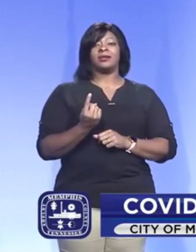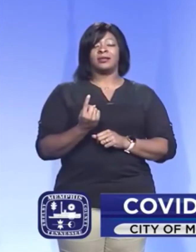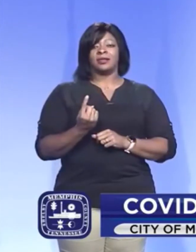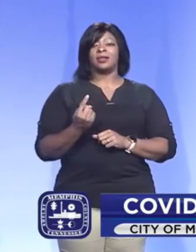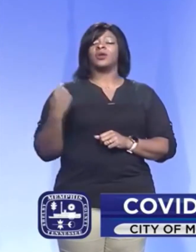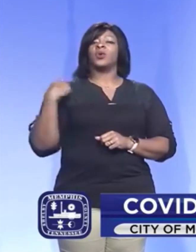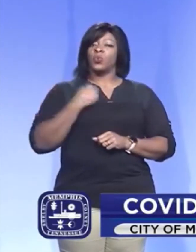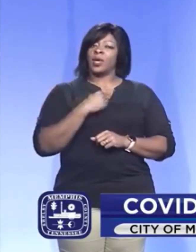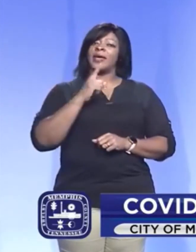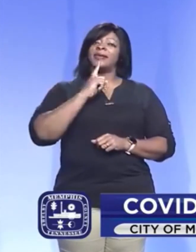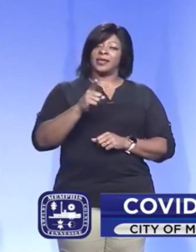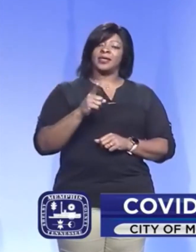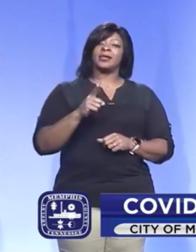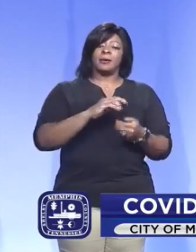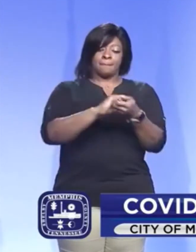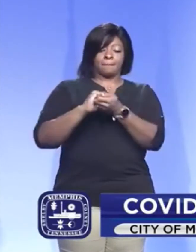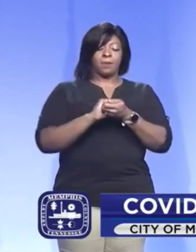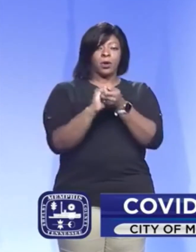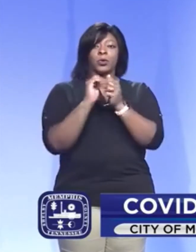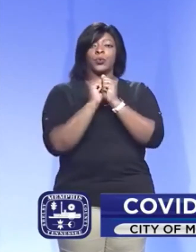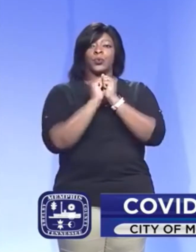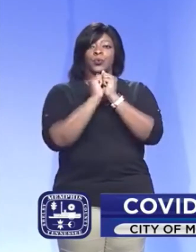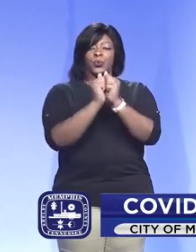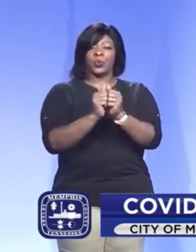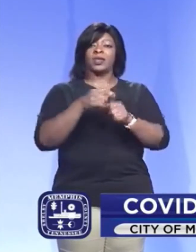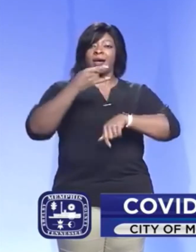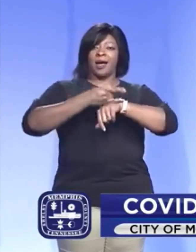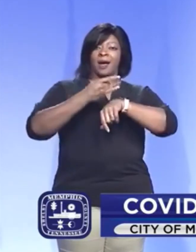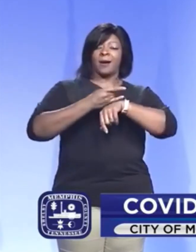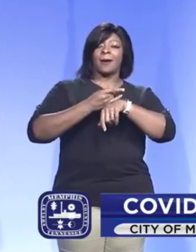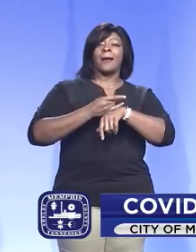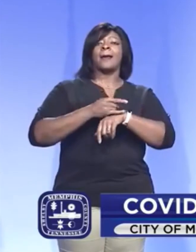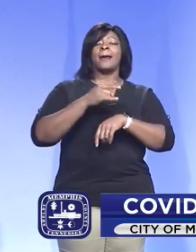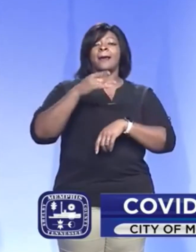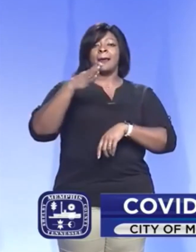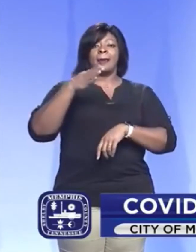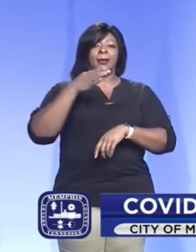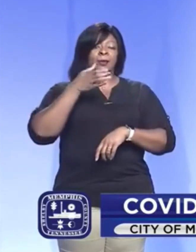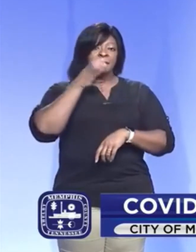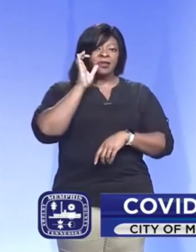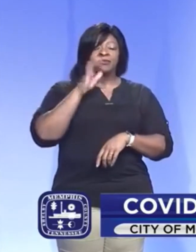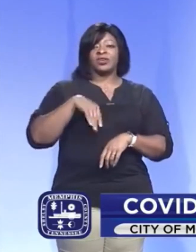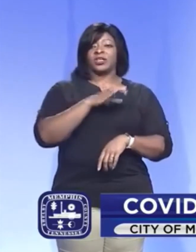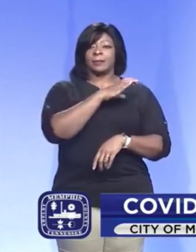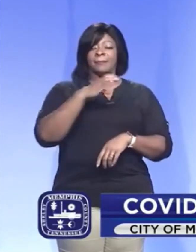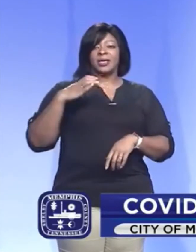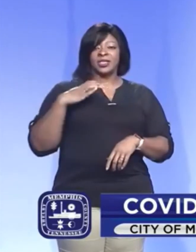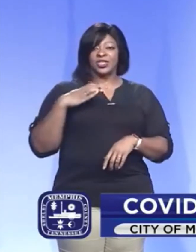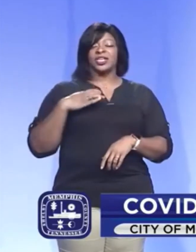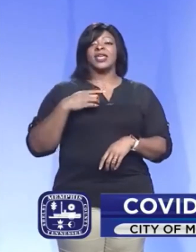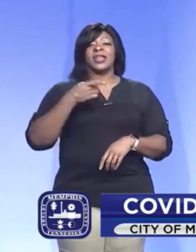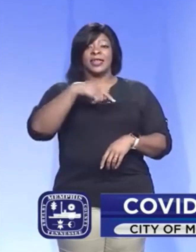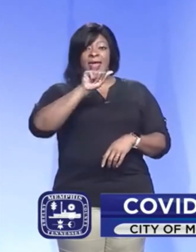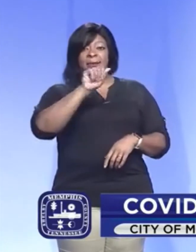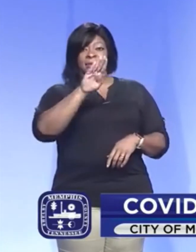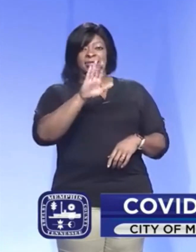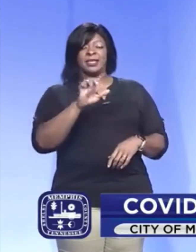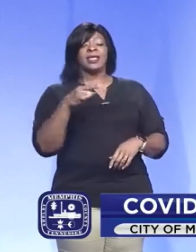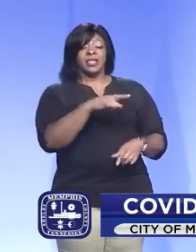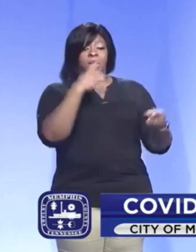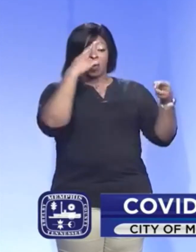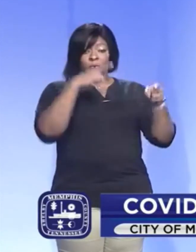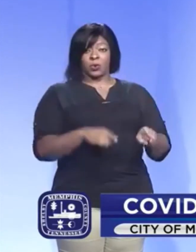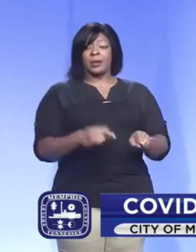we are indeed partnering with the Alcohol Beverage Commission, and they have agreed that